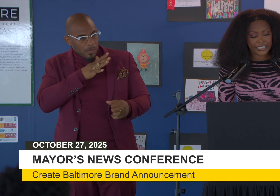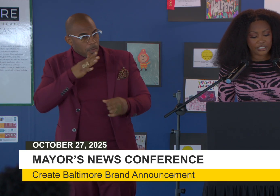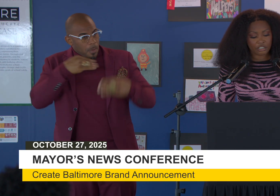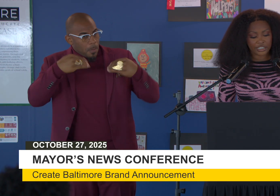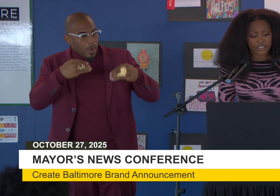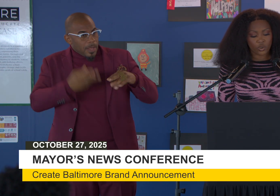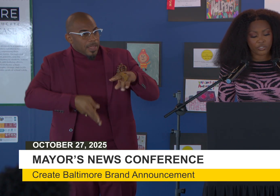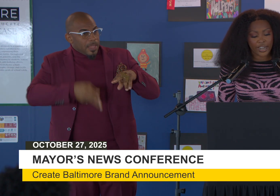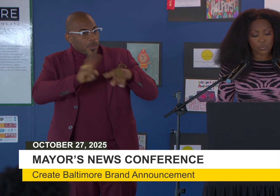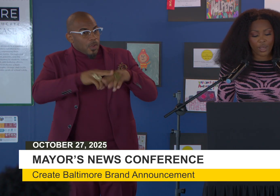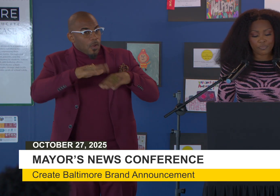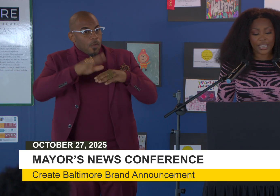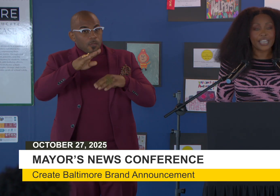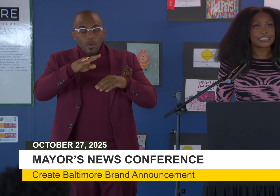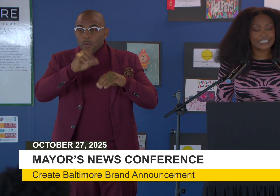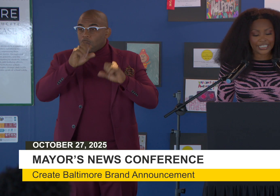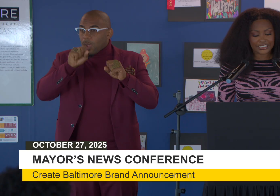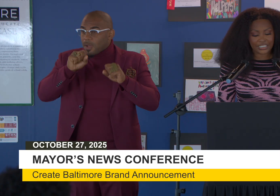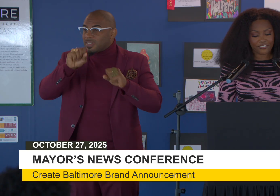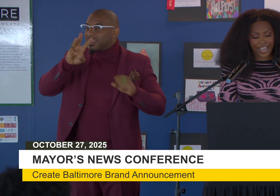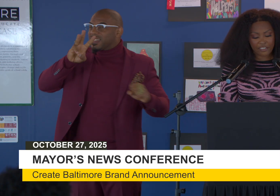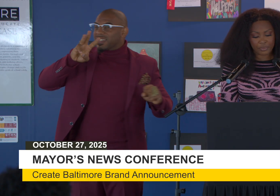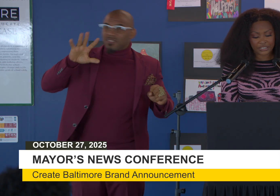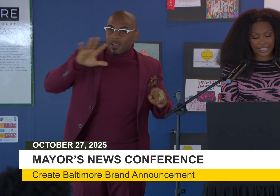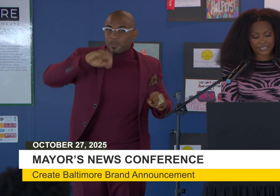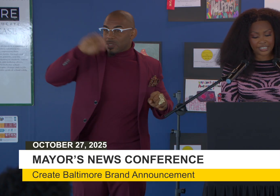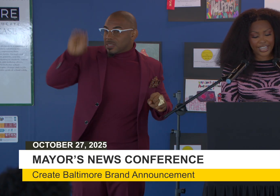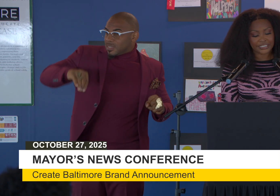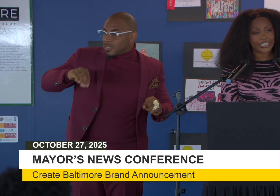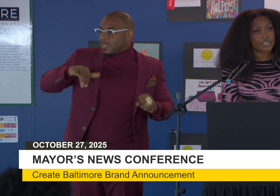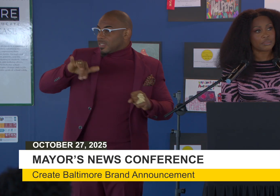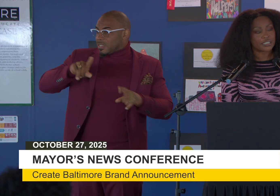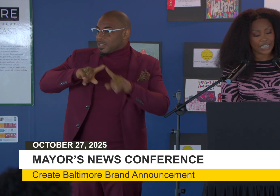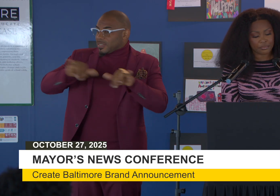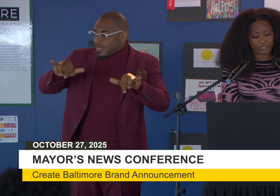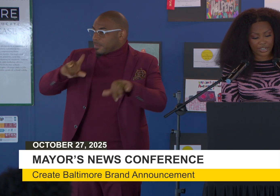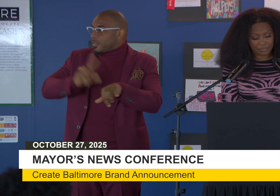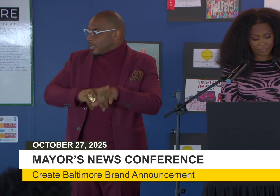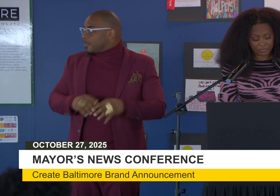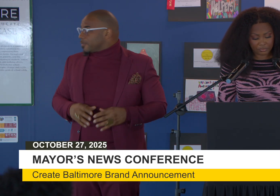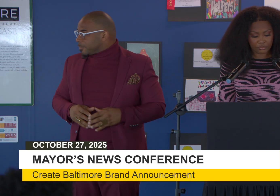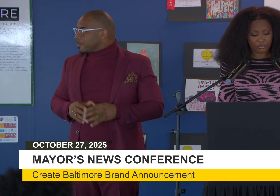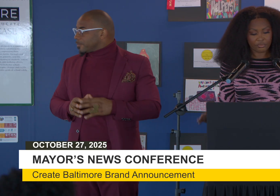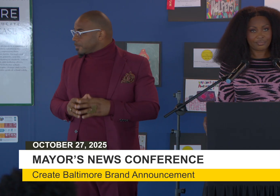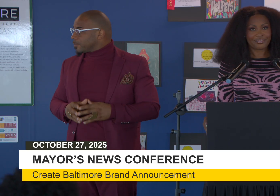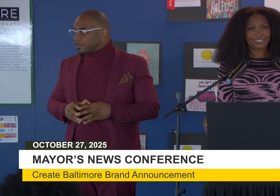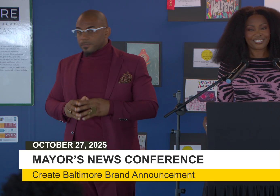market has increased over a whopping 65% in that same time frame.